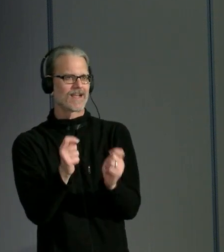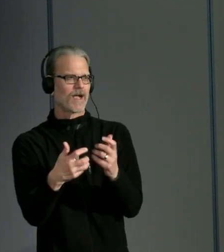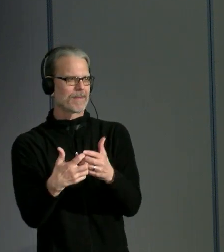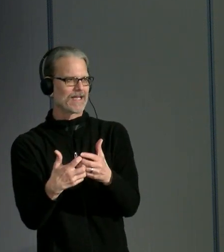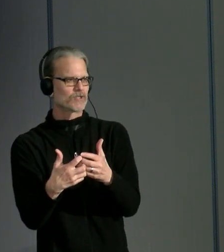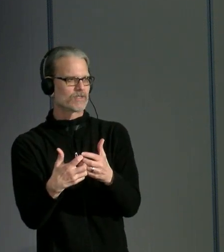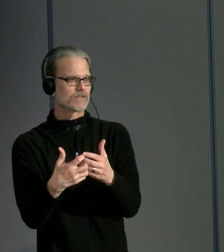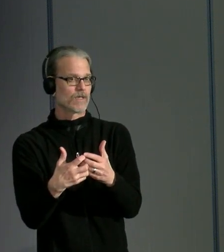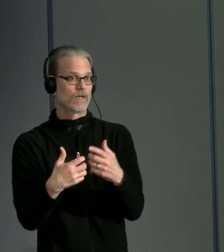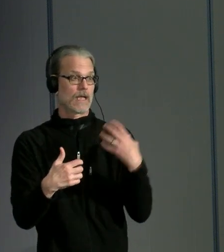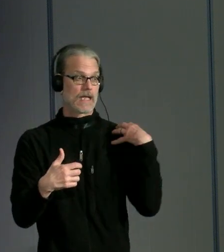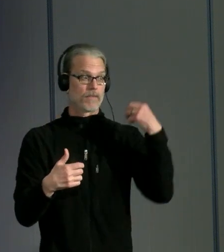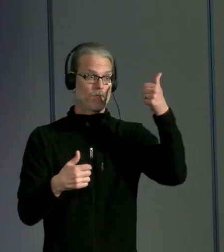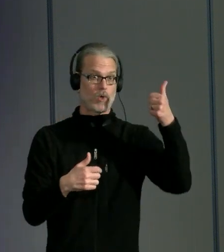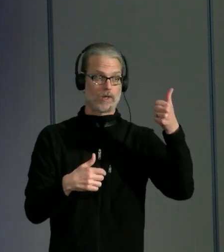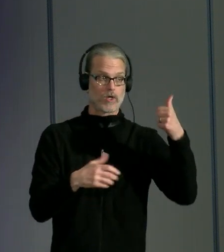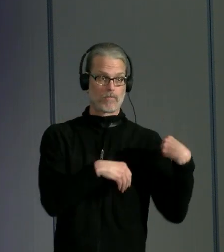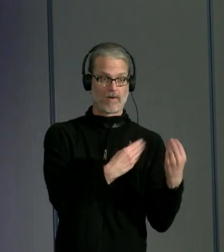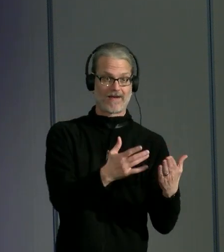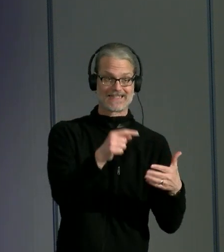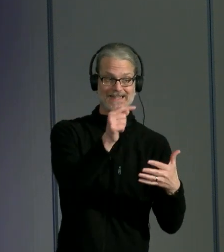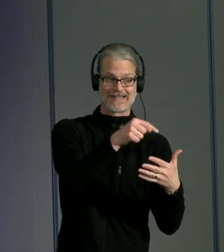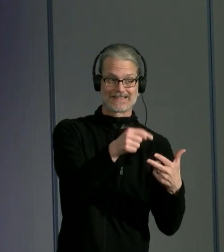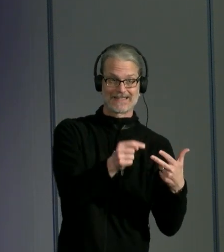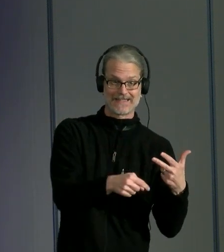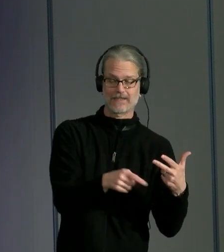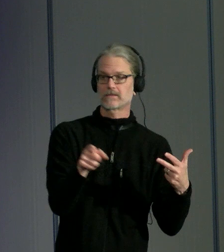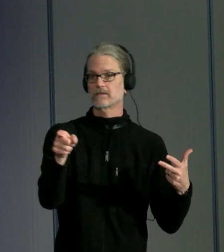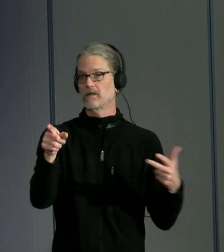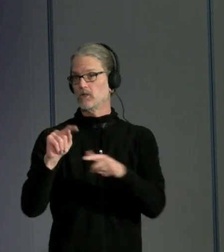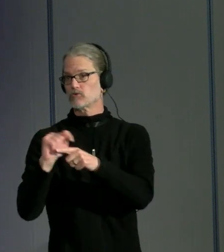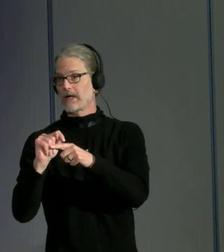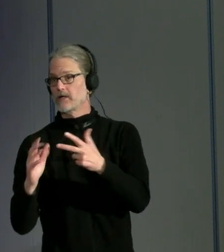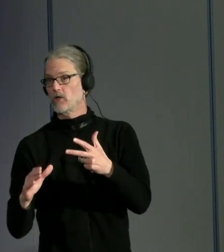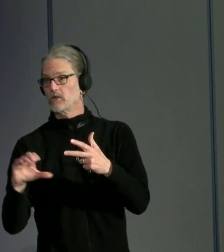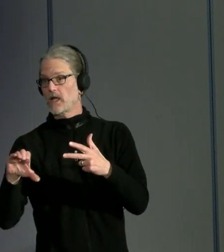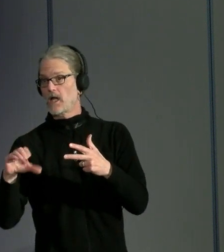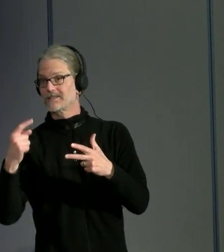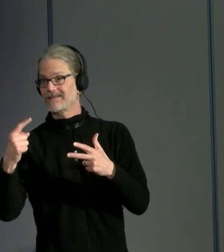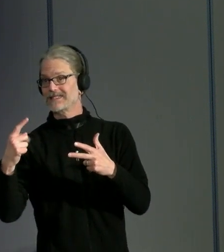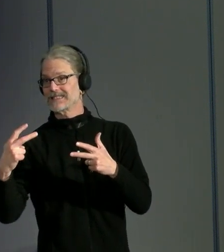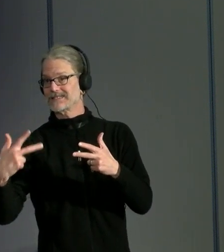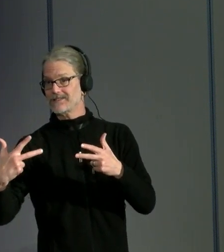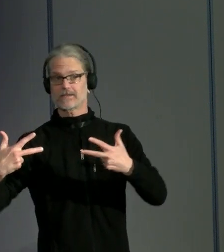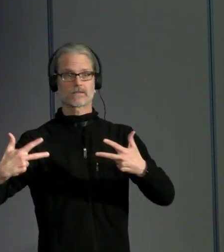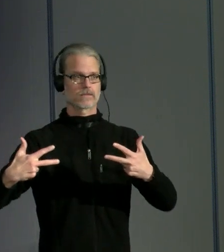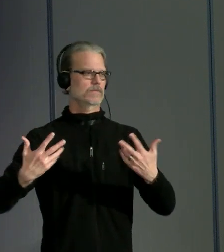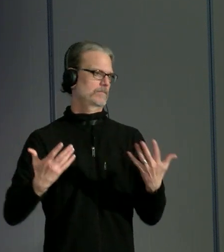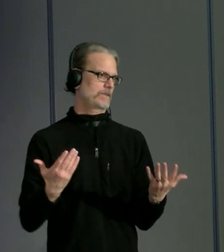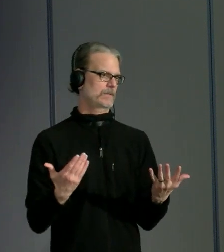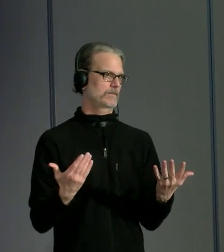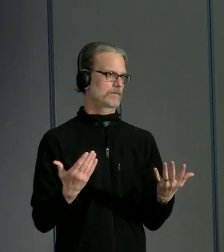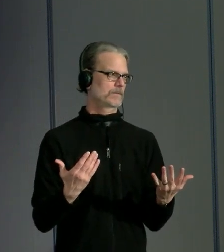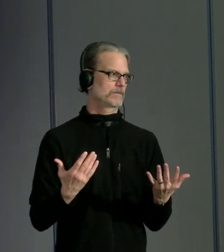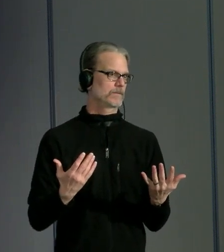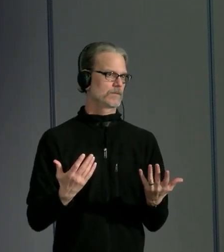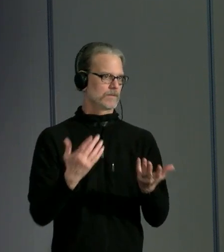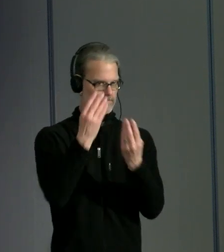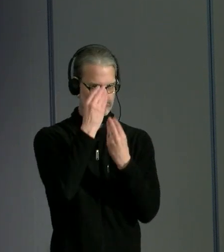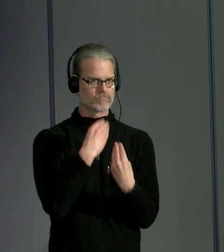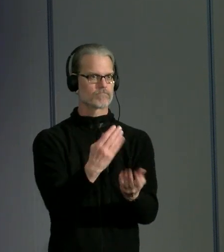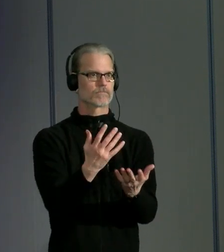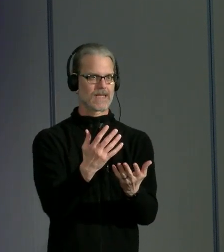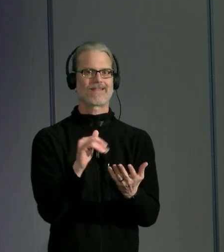does XYZ accommodations and the trainer does this set of accommodations? Really emphasize that in those